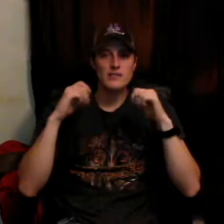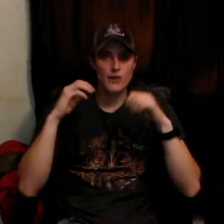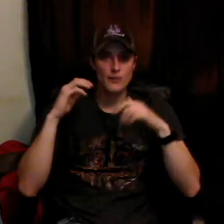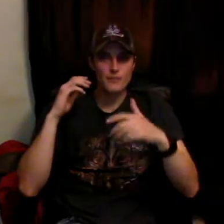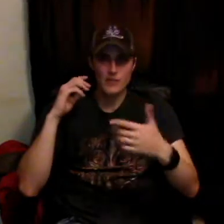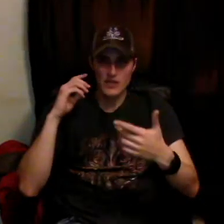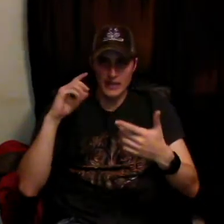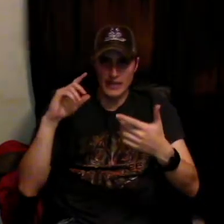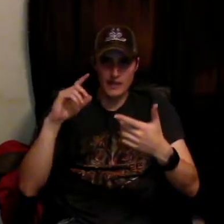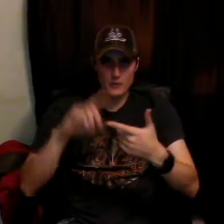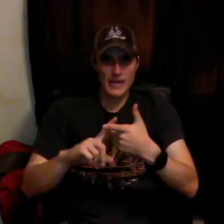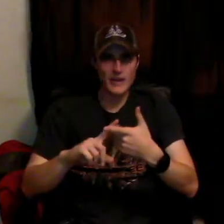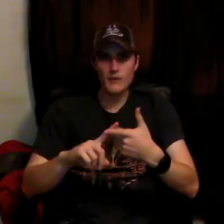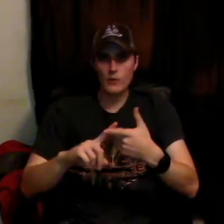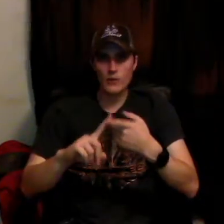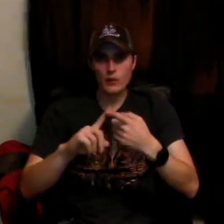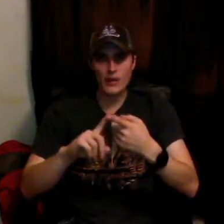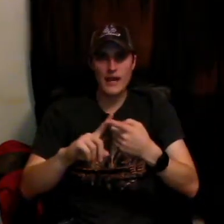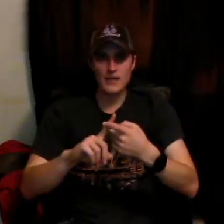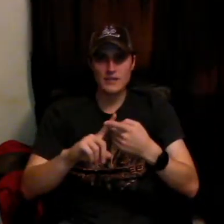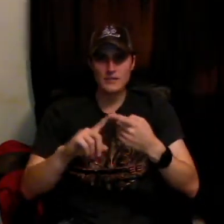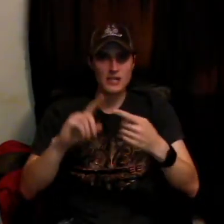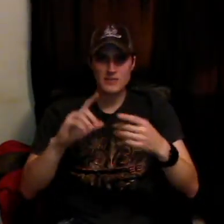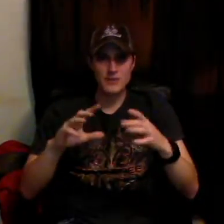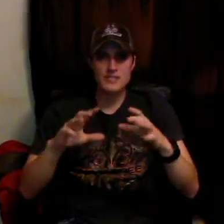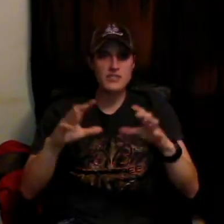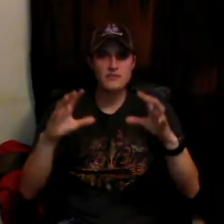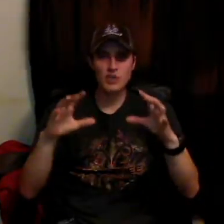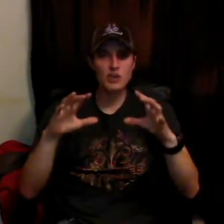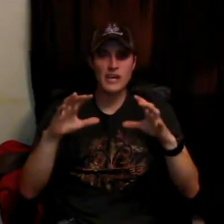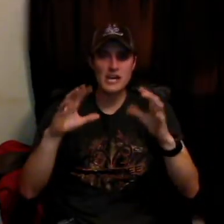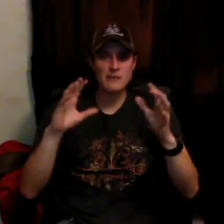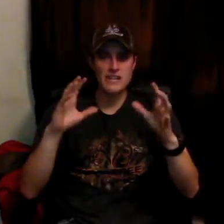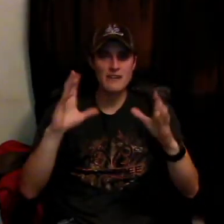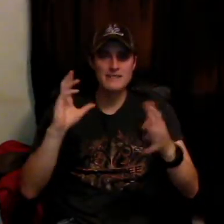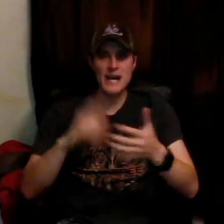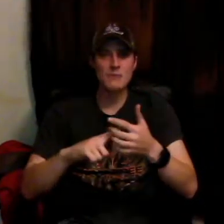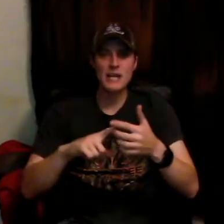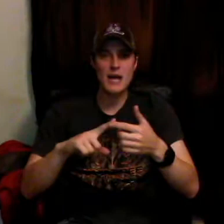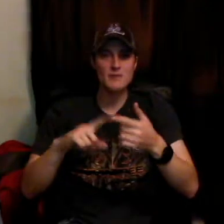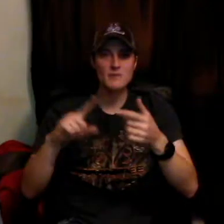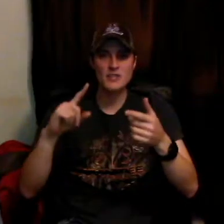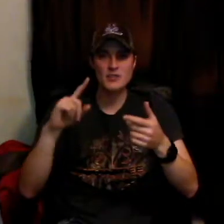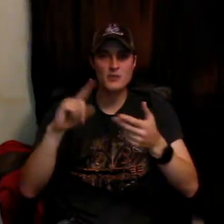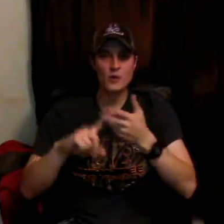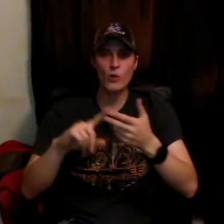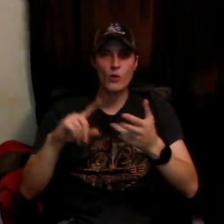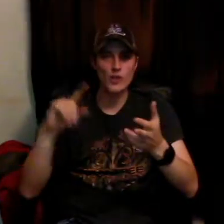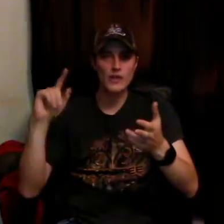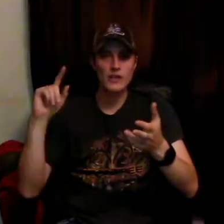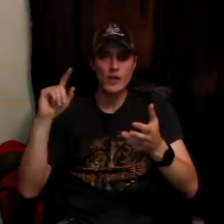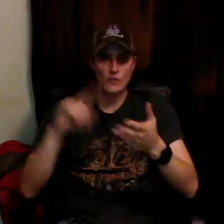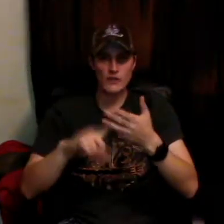so if you can't afford real high expensive trail cams that have time-lapse feature recording or